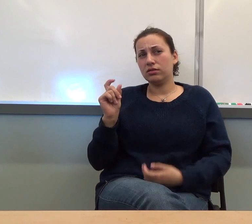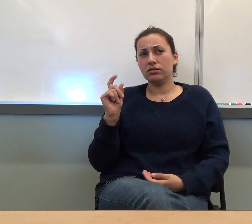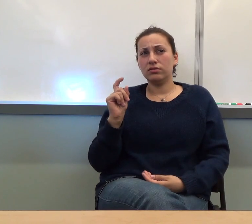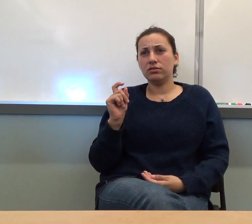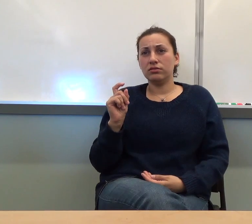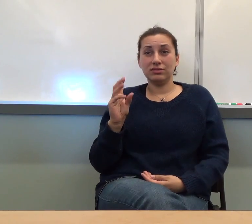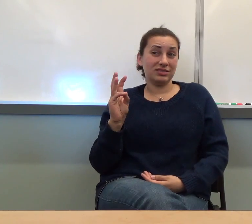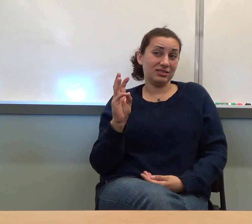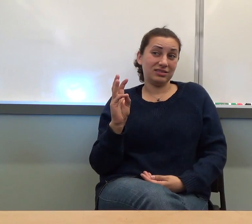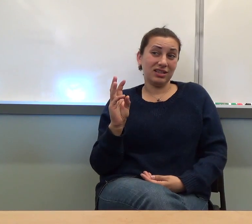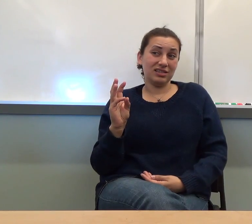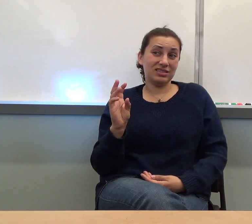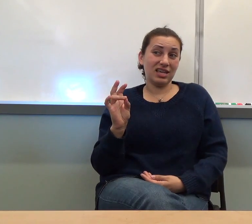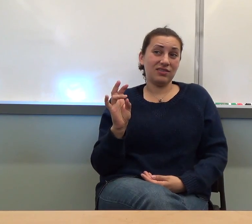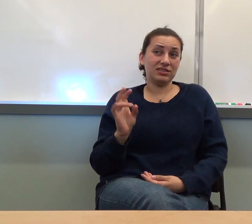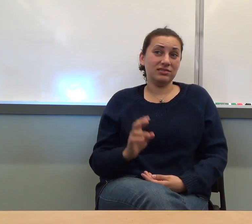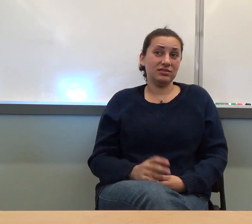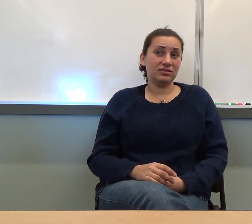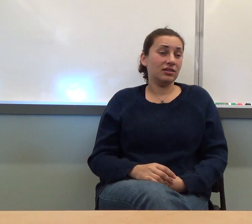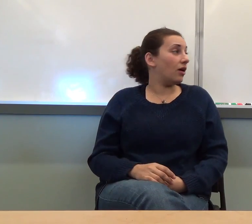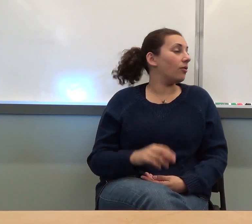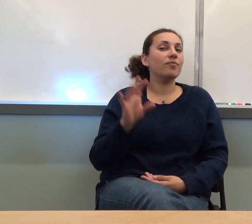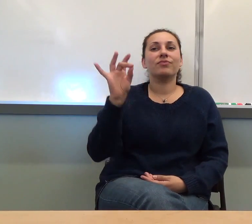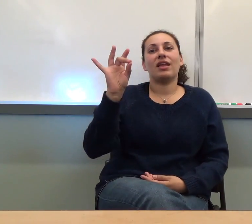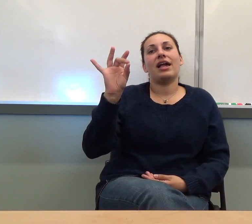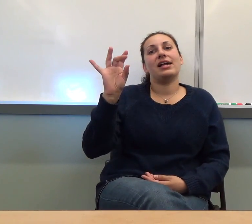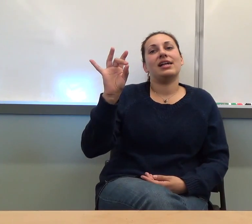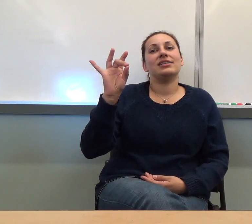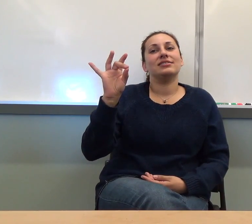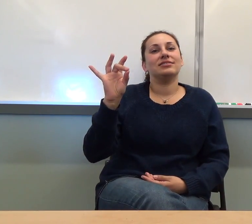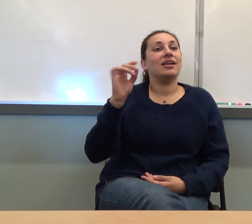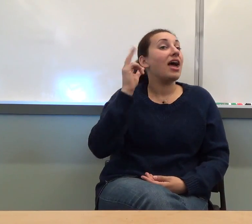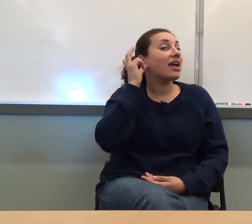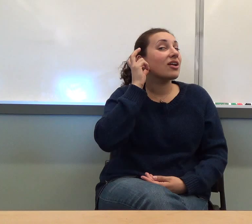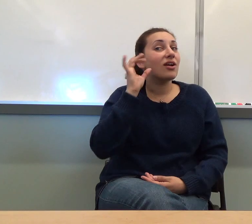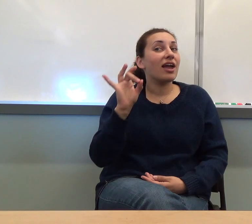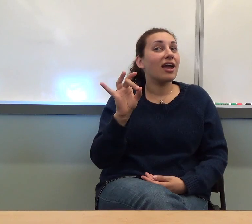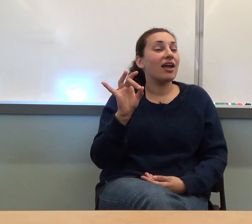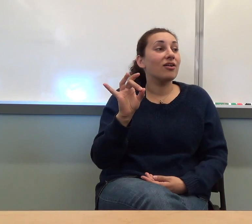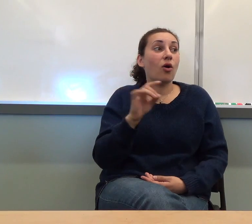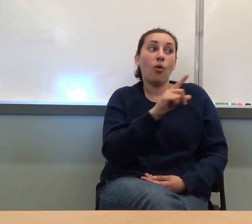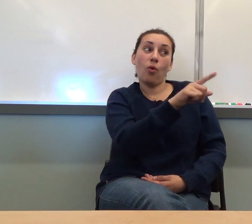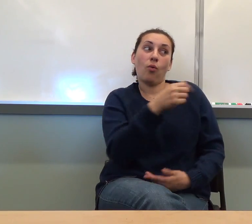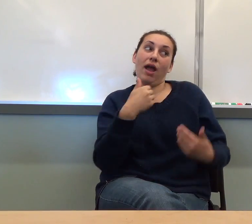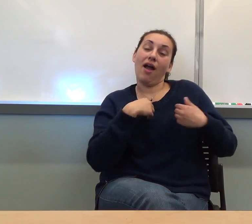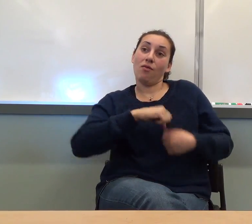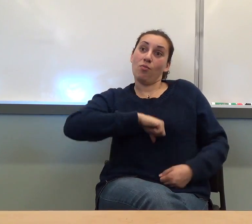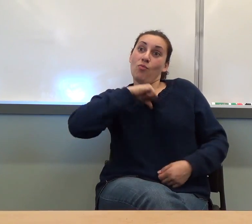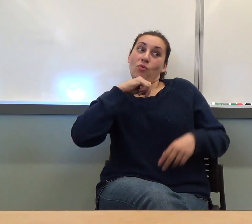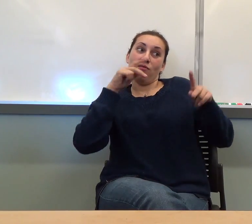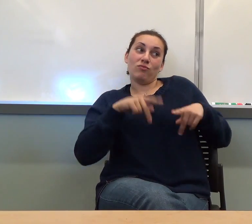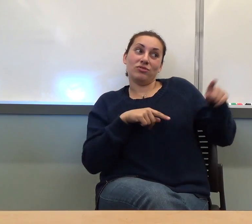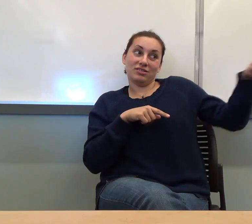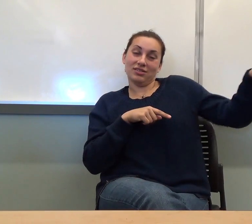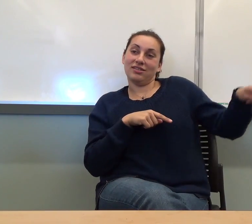6 or 7? 7. 8. Oh. I hear an 8. All right, we've got a bold person here. Yeah.